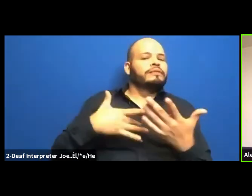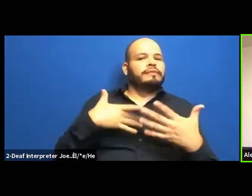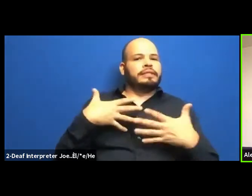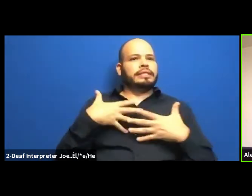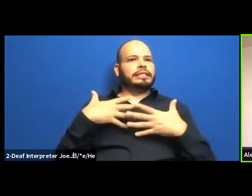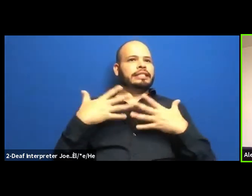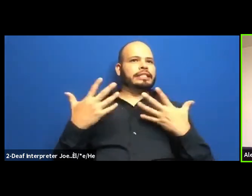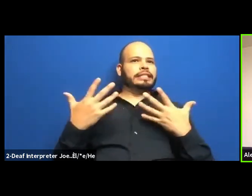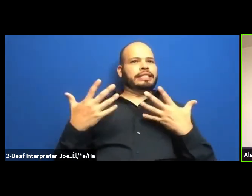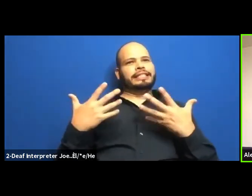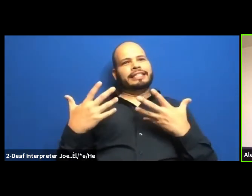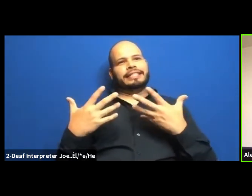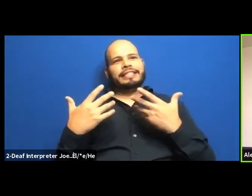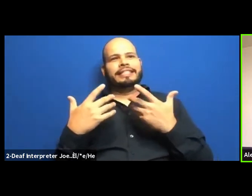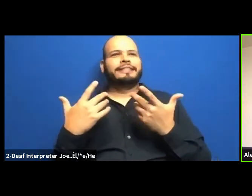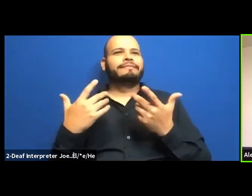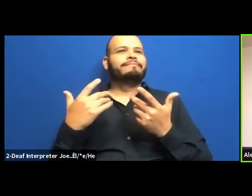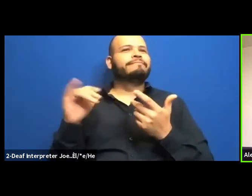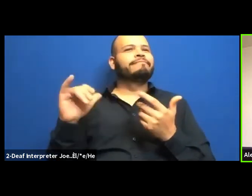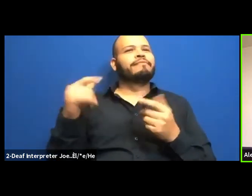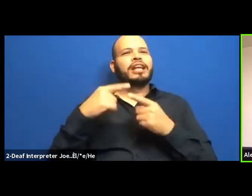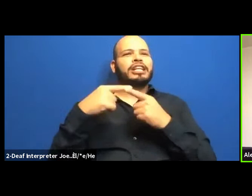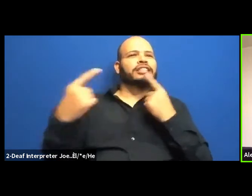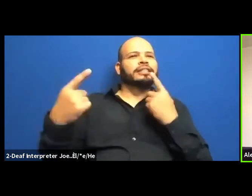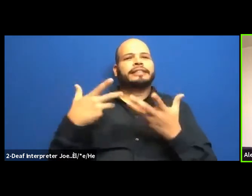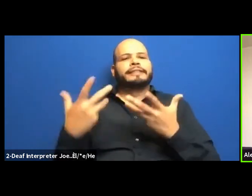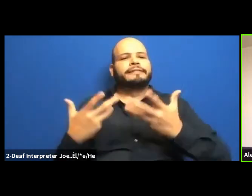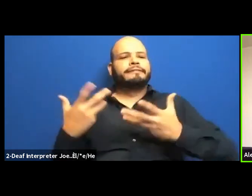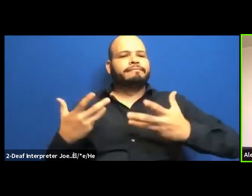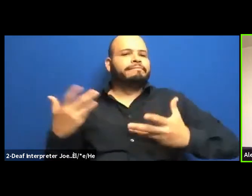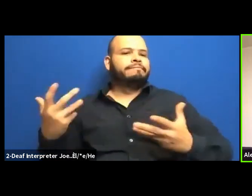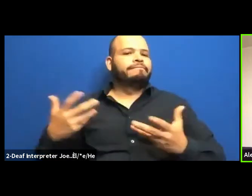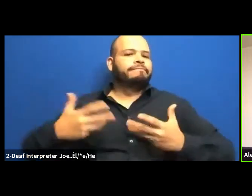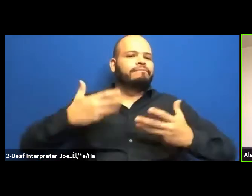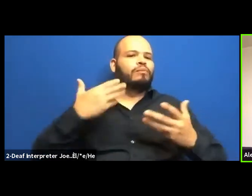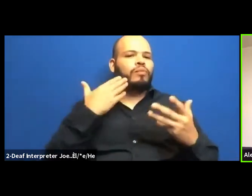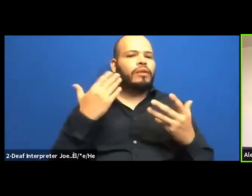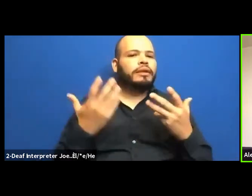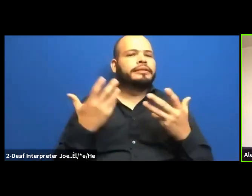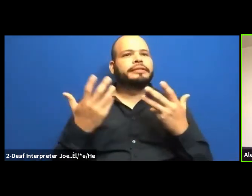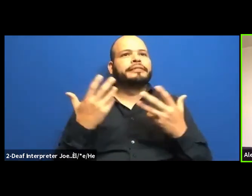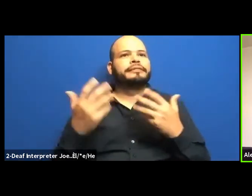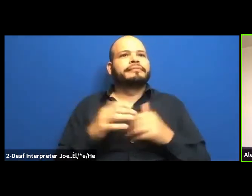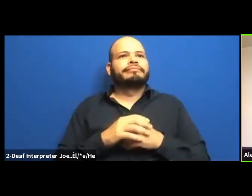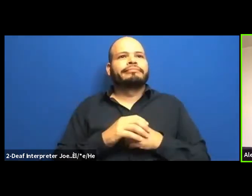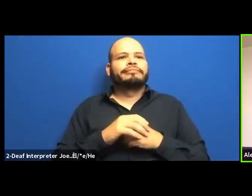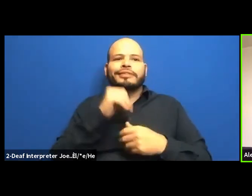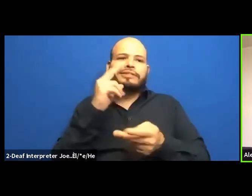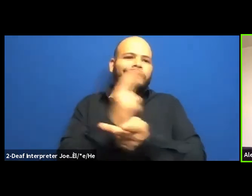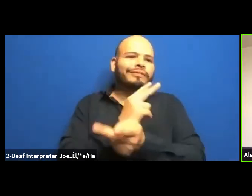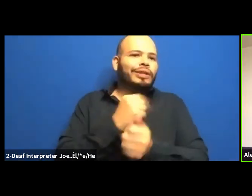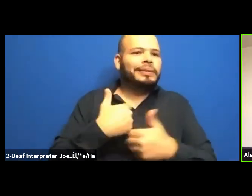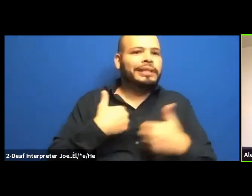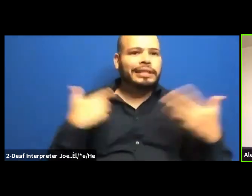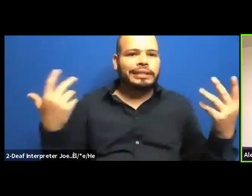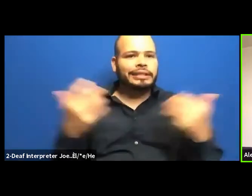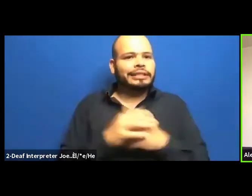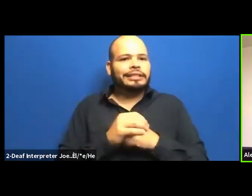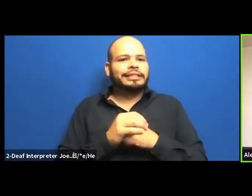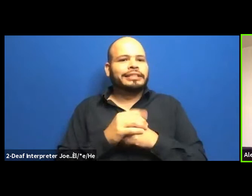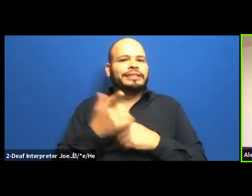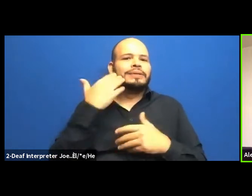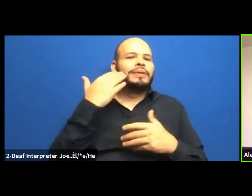with that? What if like something pop or something happen? And I'm just like, yo, I need to dive into the